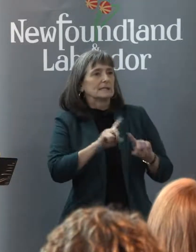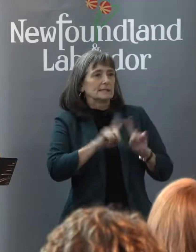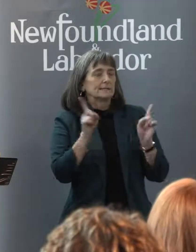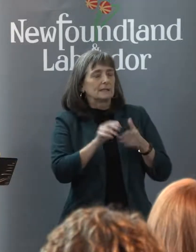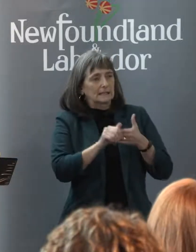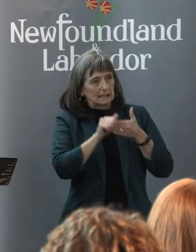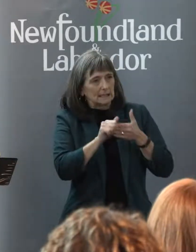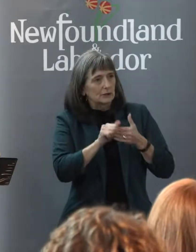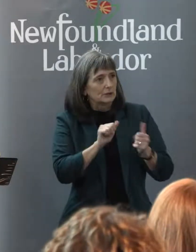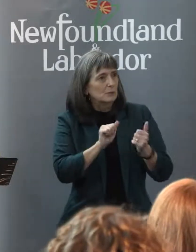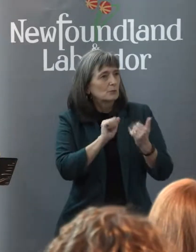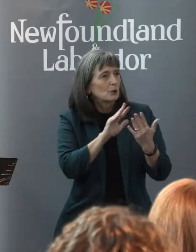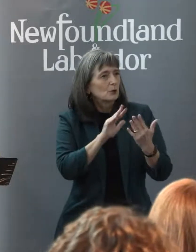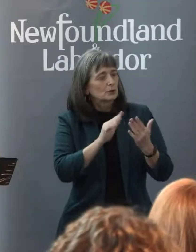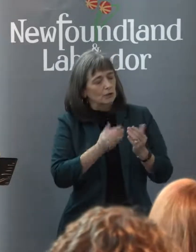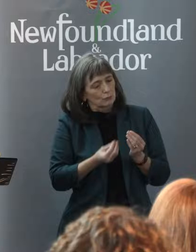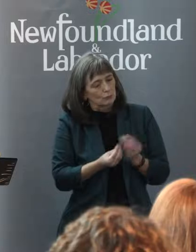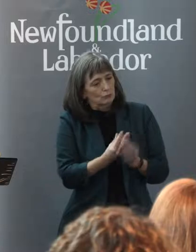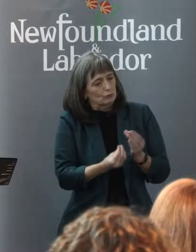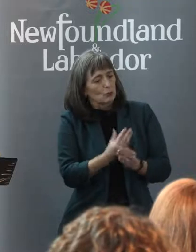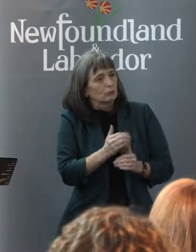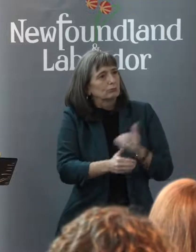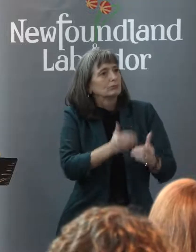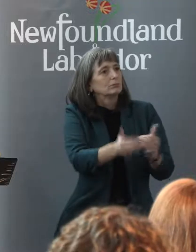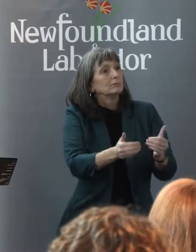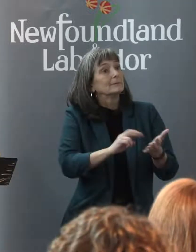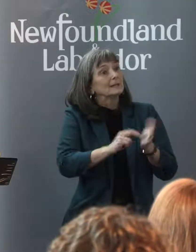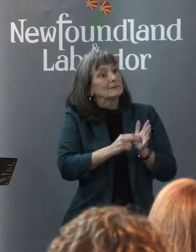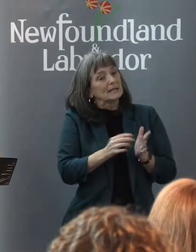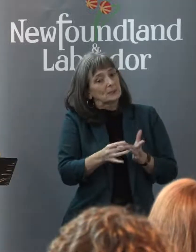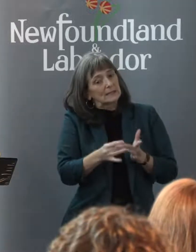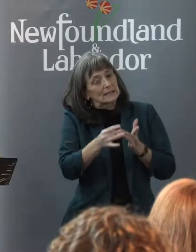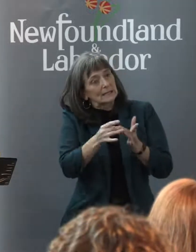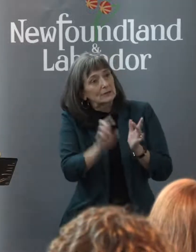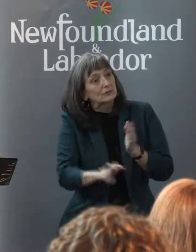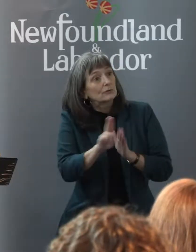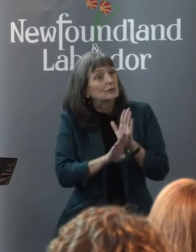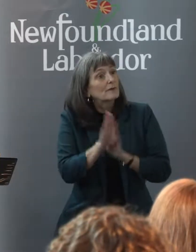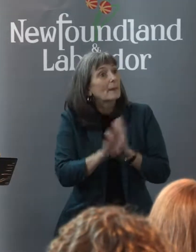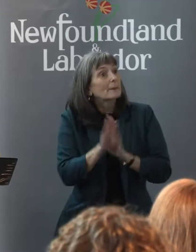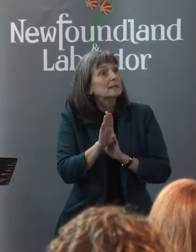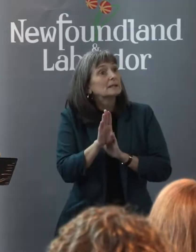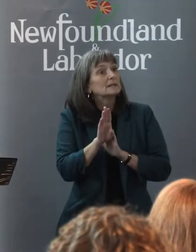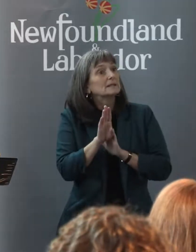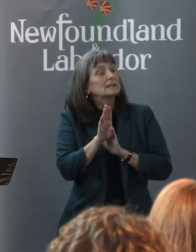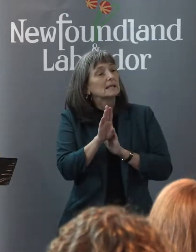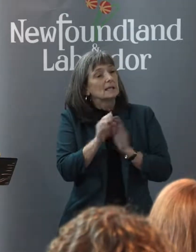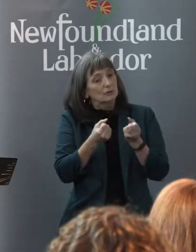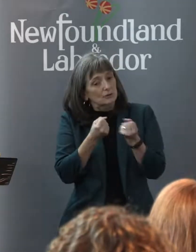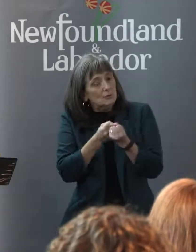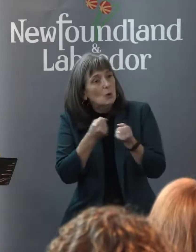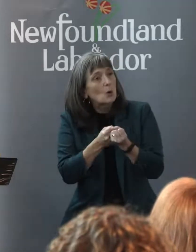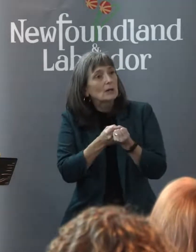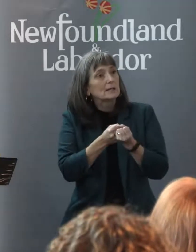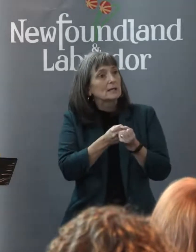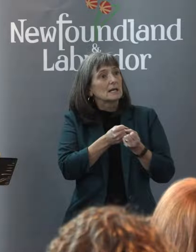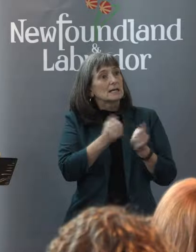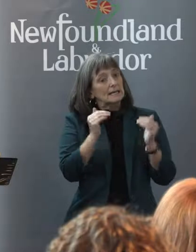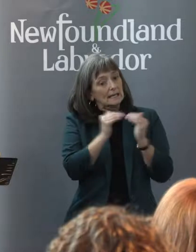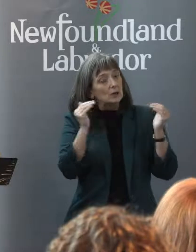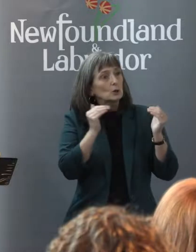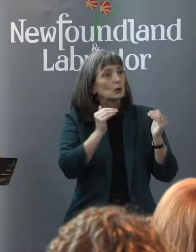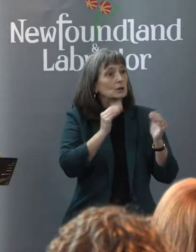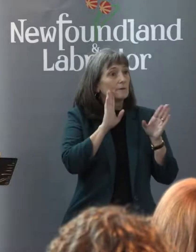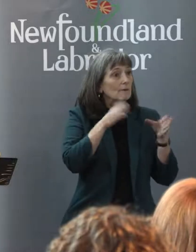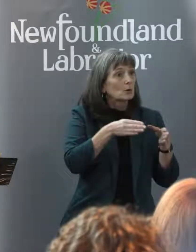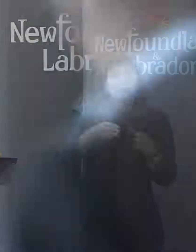approach. Regenerative tourism is about guiding and supporting tourism development with an equal focus on places and economics and